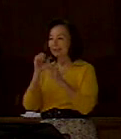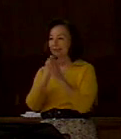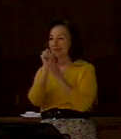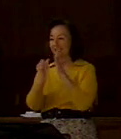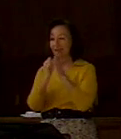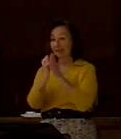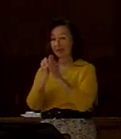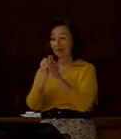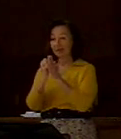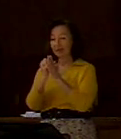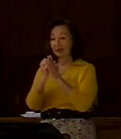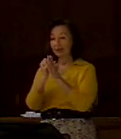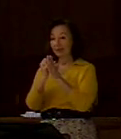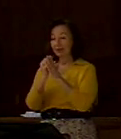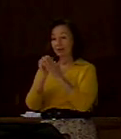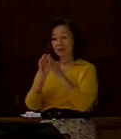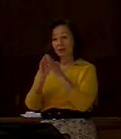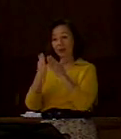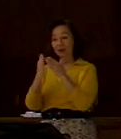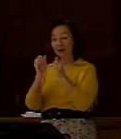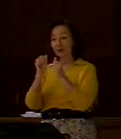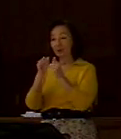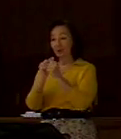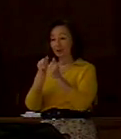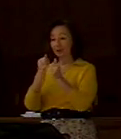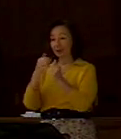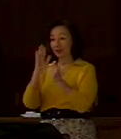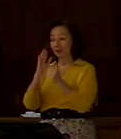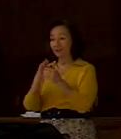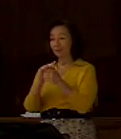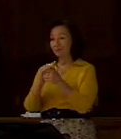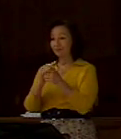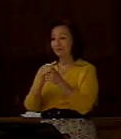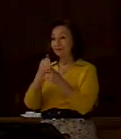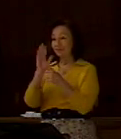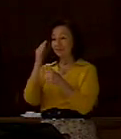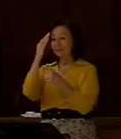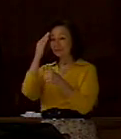I want you to be open with God. It's not like God doesn't know, right?